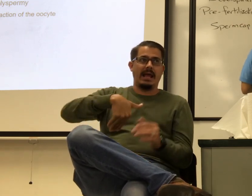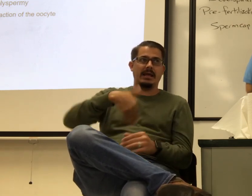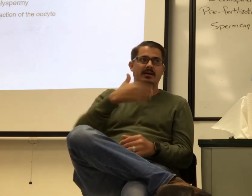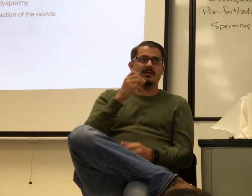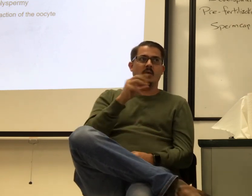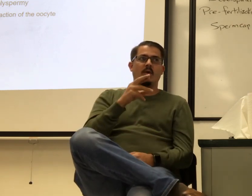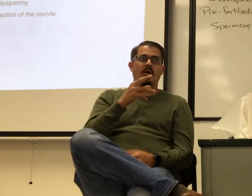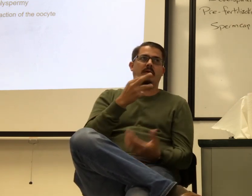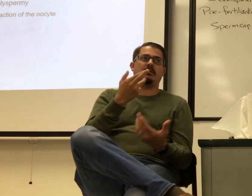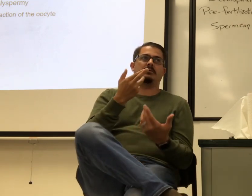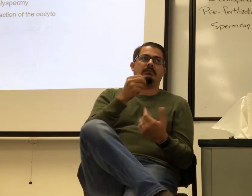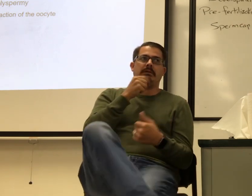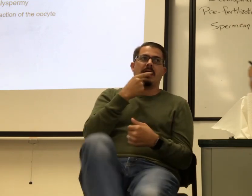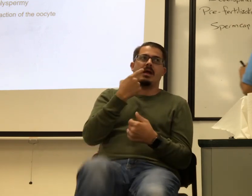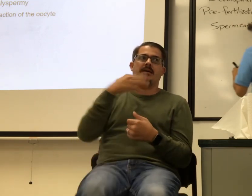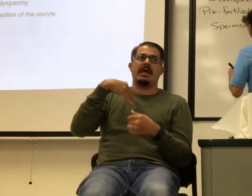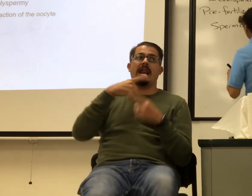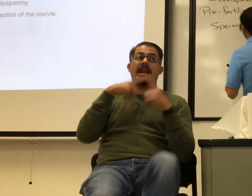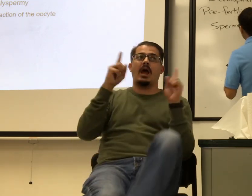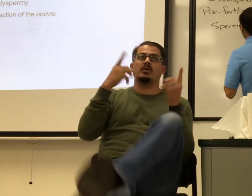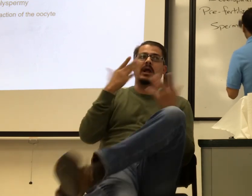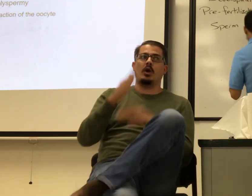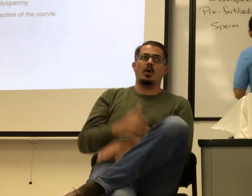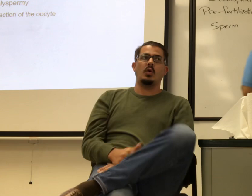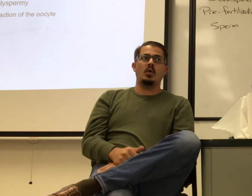That's two words, spread out.